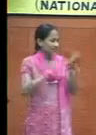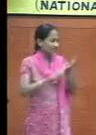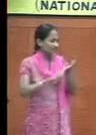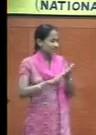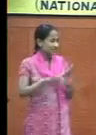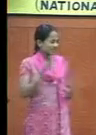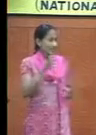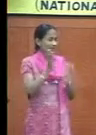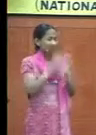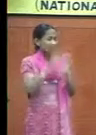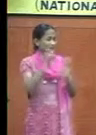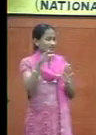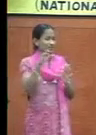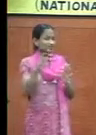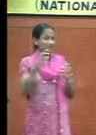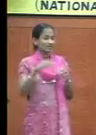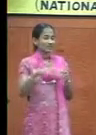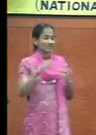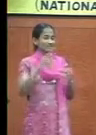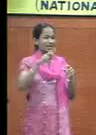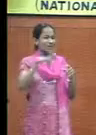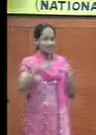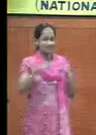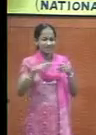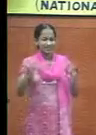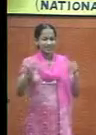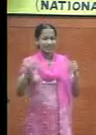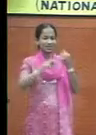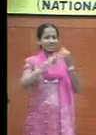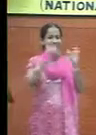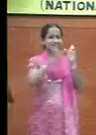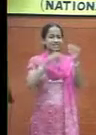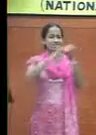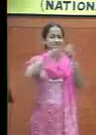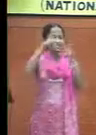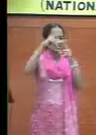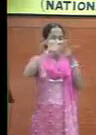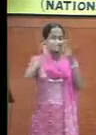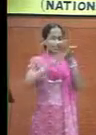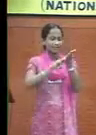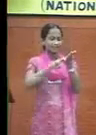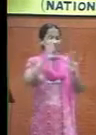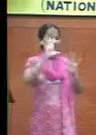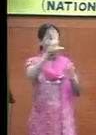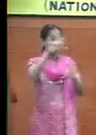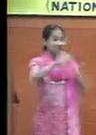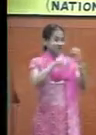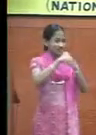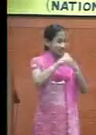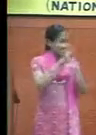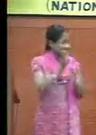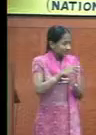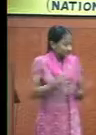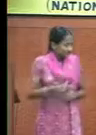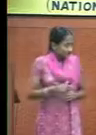was steering committee meeting. If you know the system, there are steering committees to work out the Planning Commission work for the next 5 years. In the steering